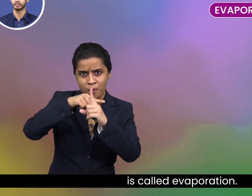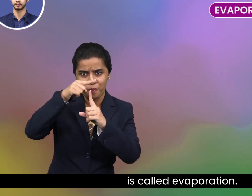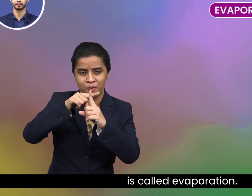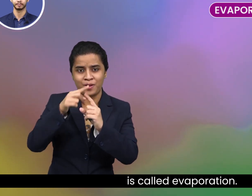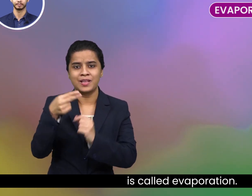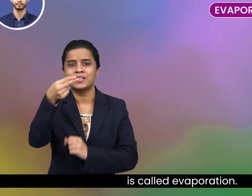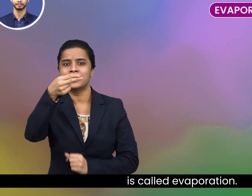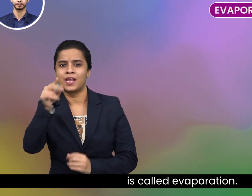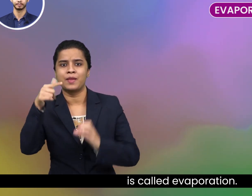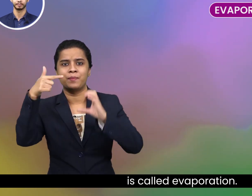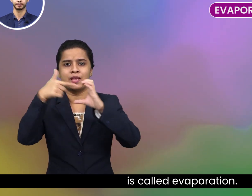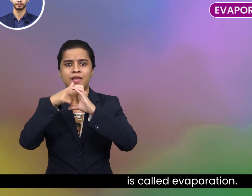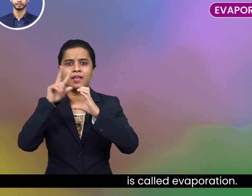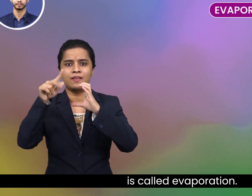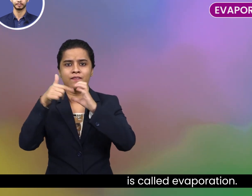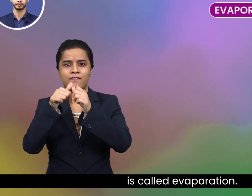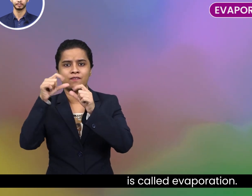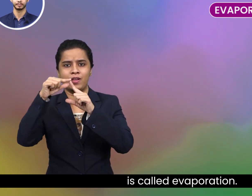evaporation.